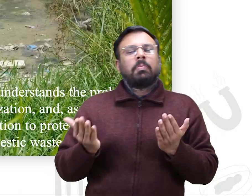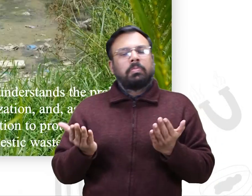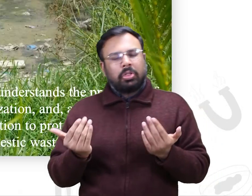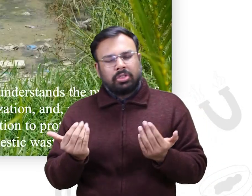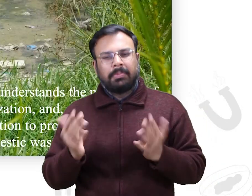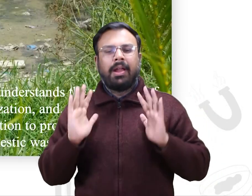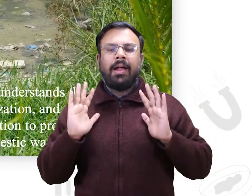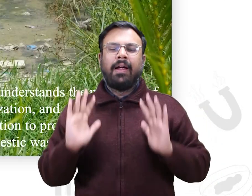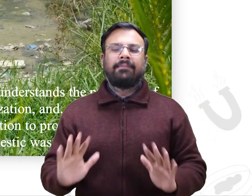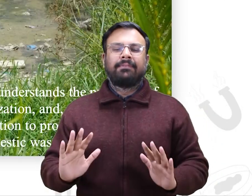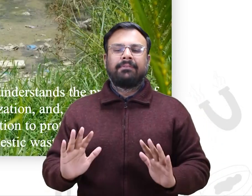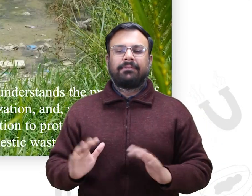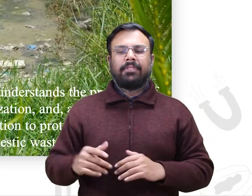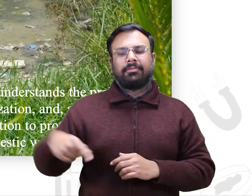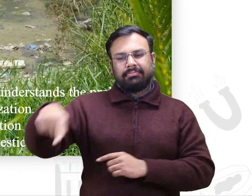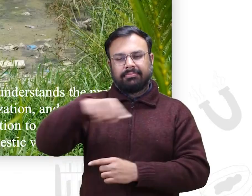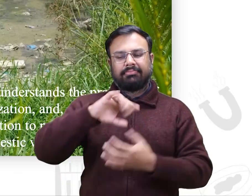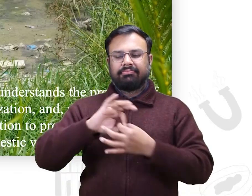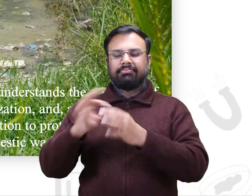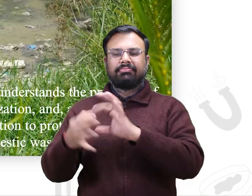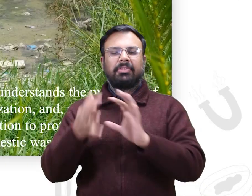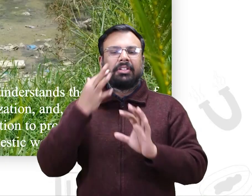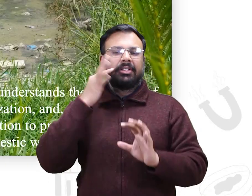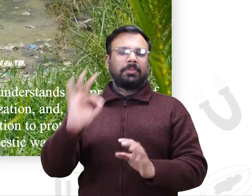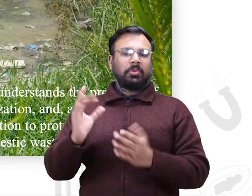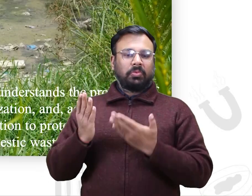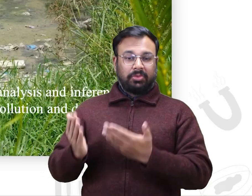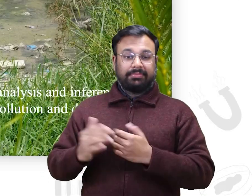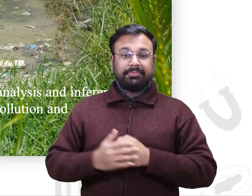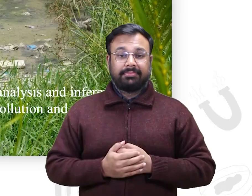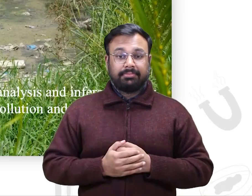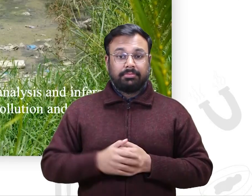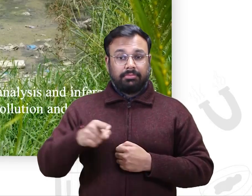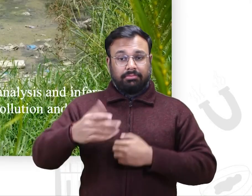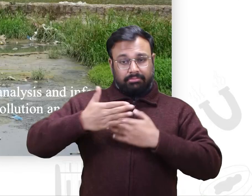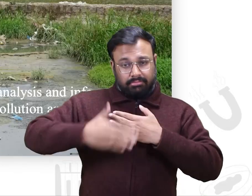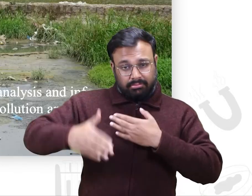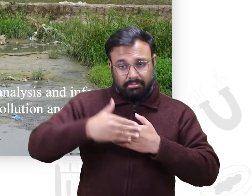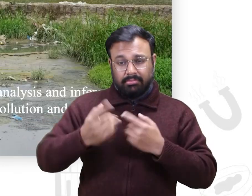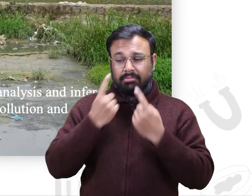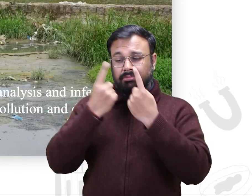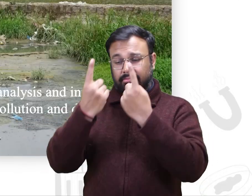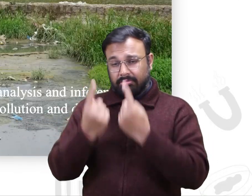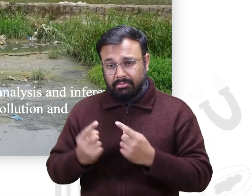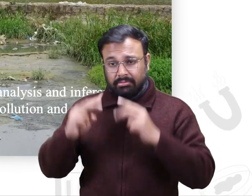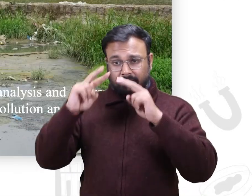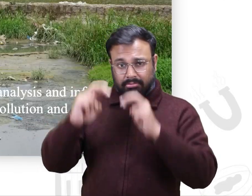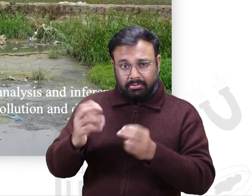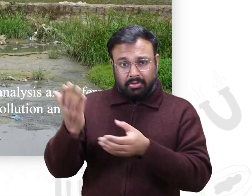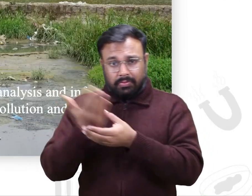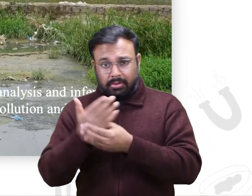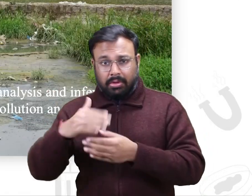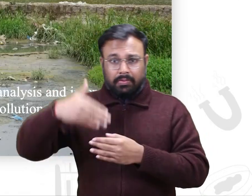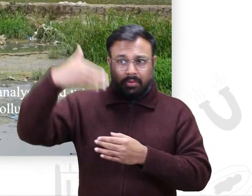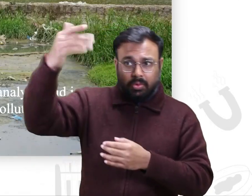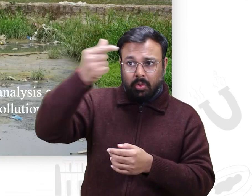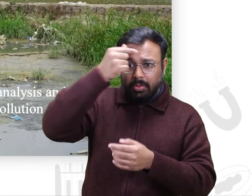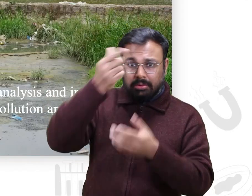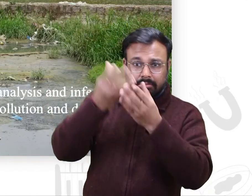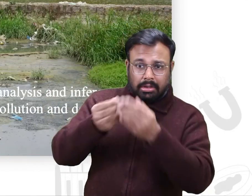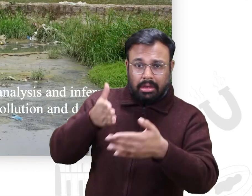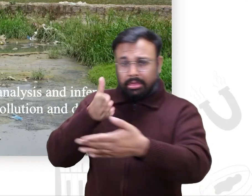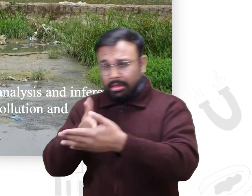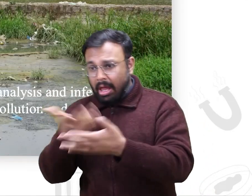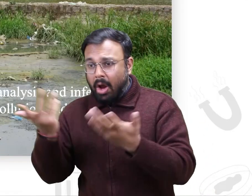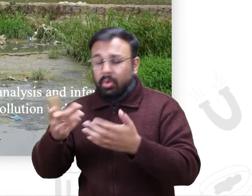surface water bodies by not polluting them with domestic waste. Continuing this work with more statistical analysis and